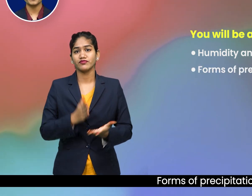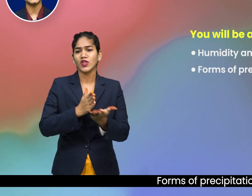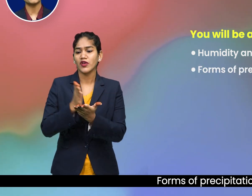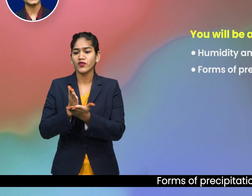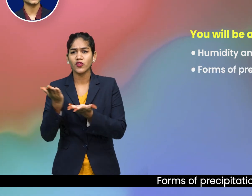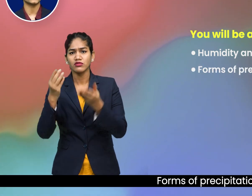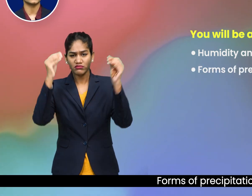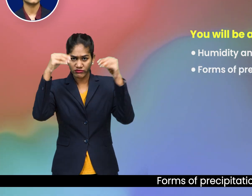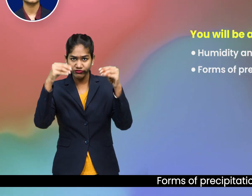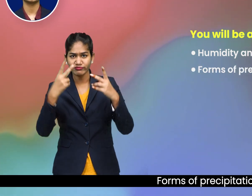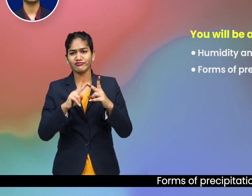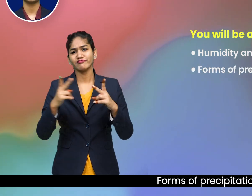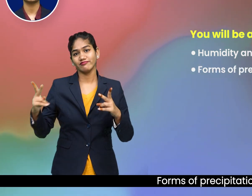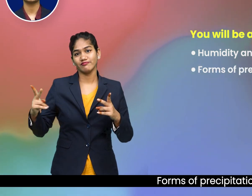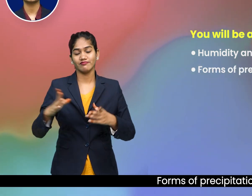forms of precipitation,